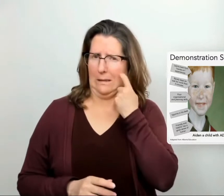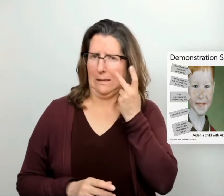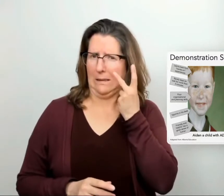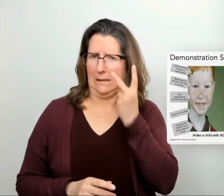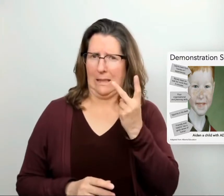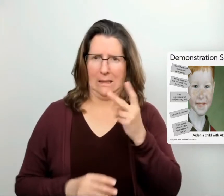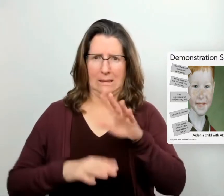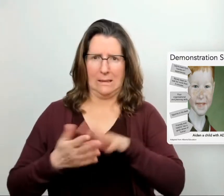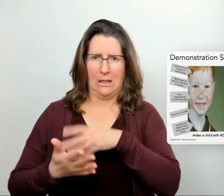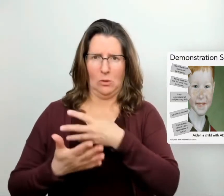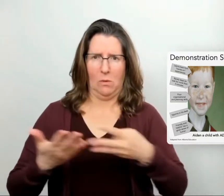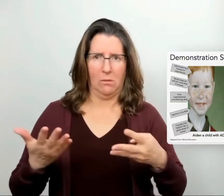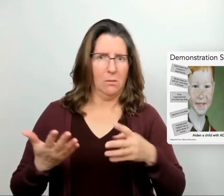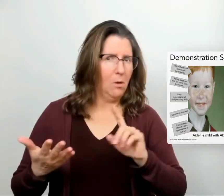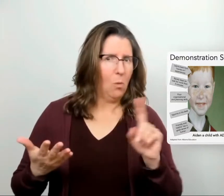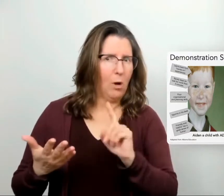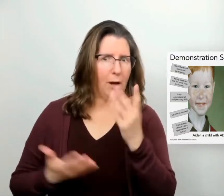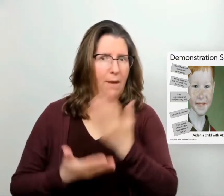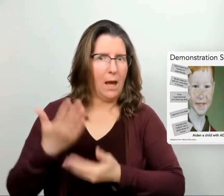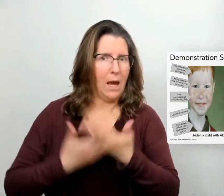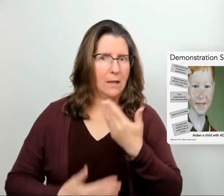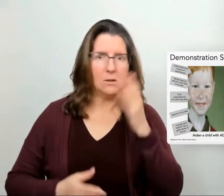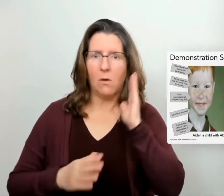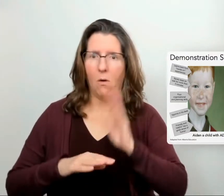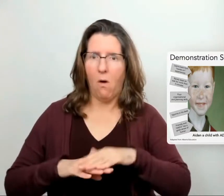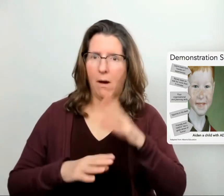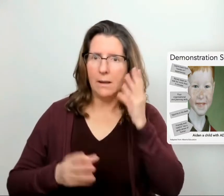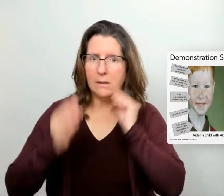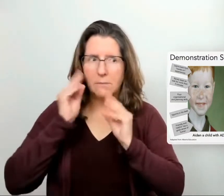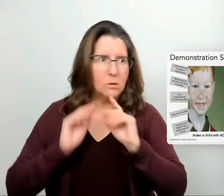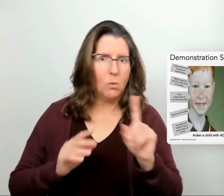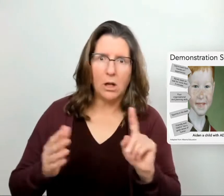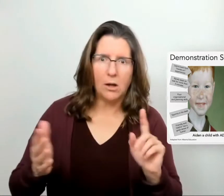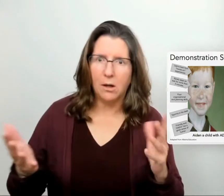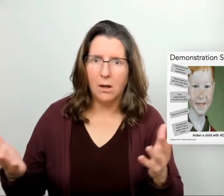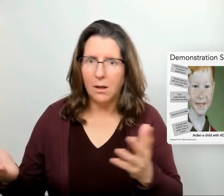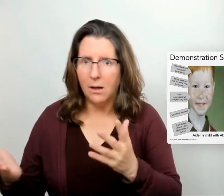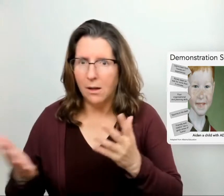So in our previous schedule, where exactly were the hands-on experience activities?